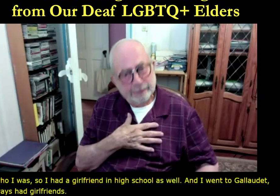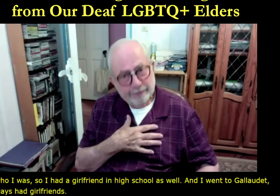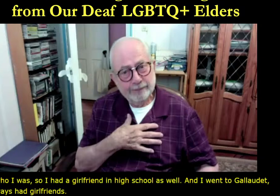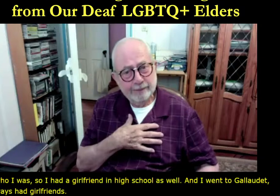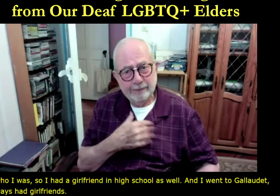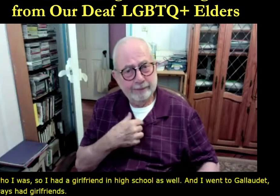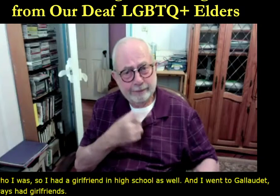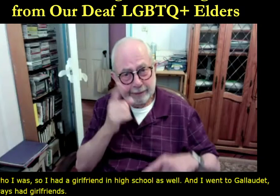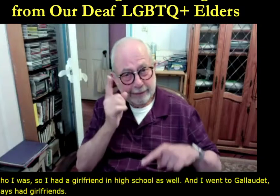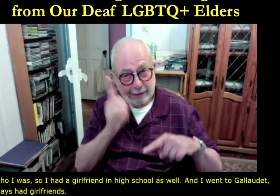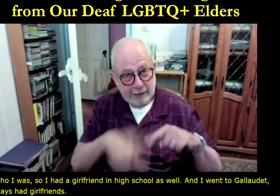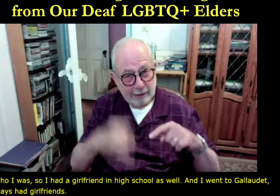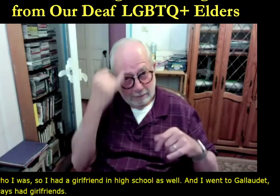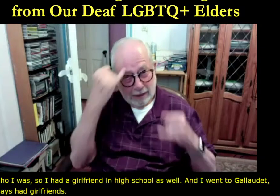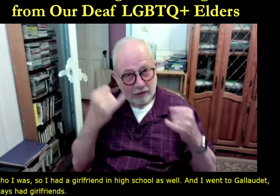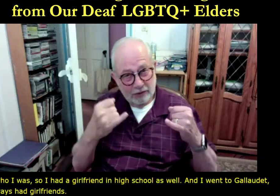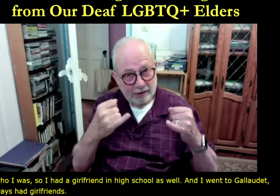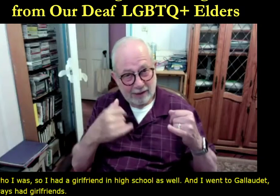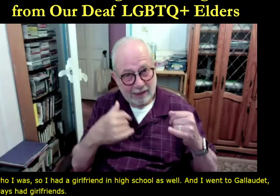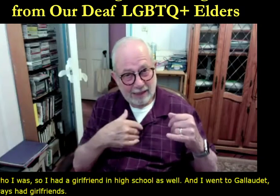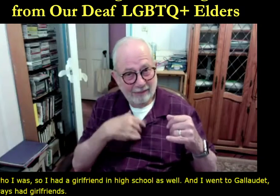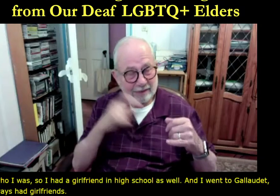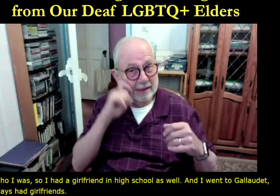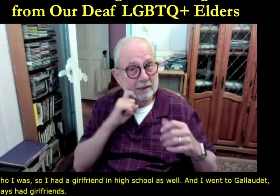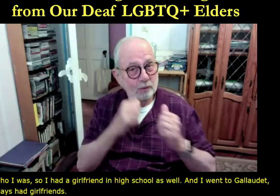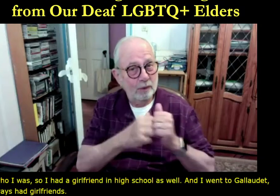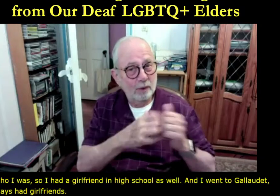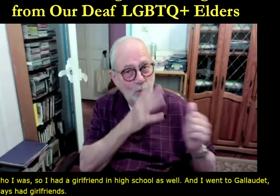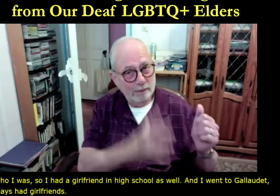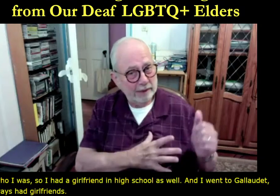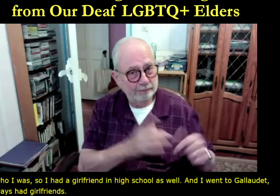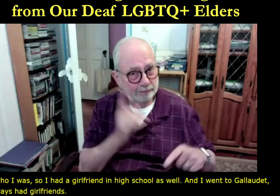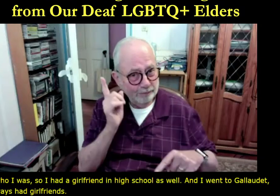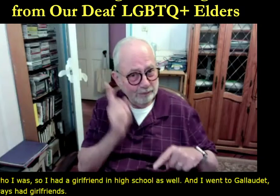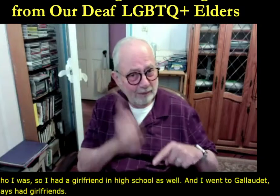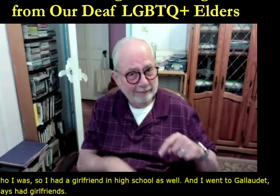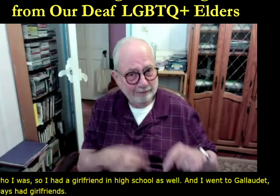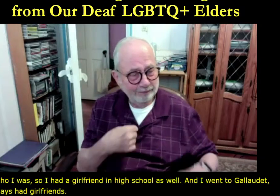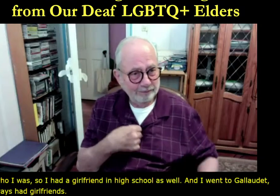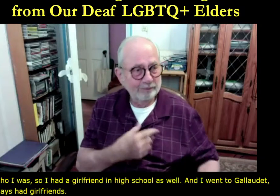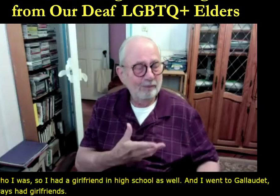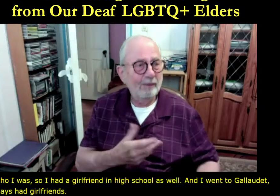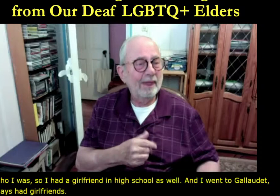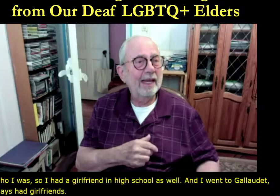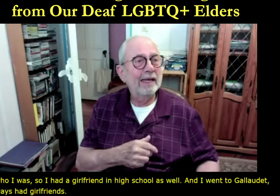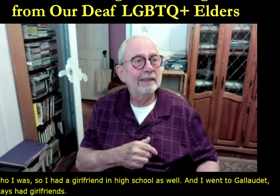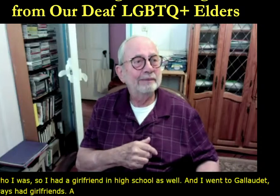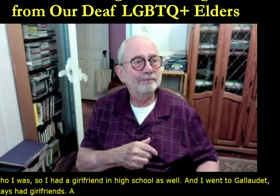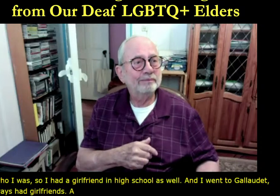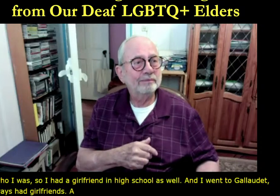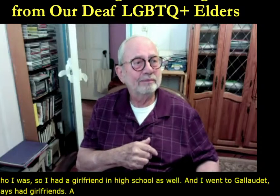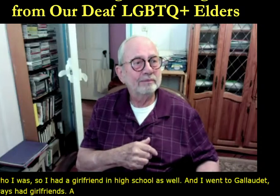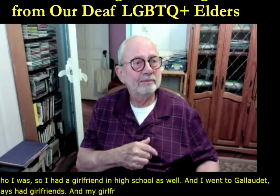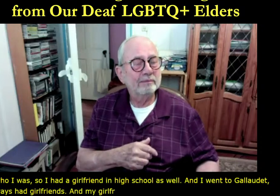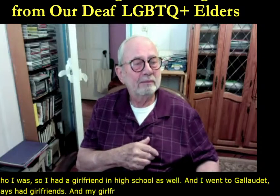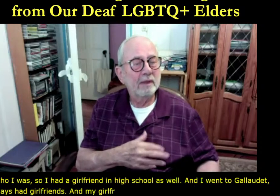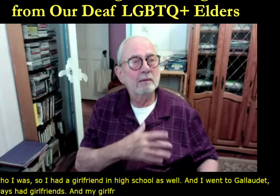doesn't try to have his way with me and now i can't even think about having sex with a woman i couldn't even think of it then